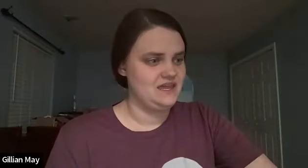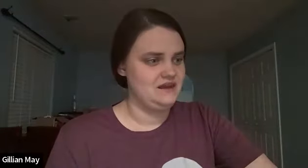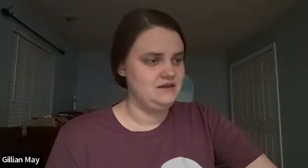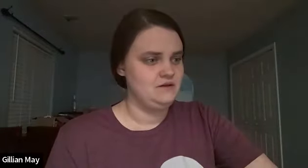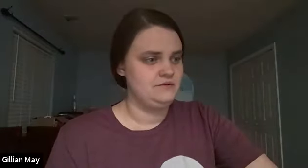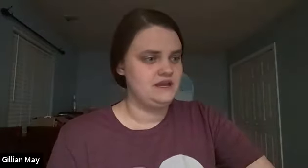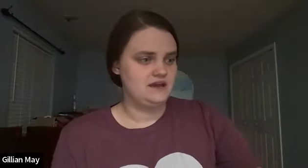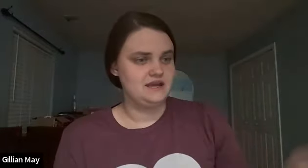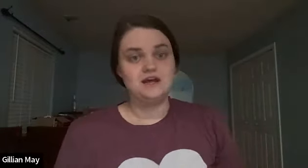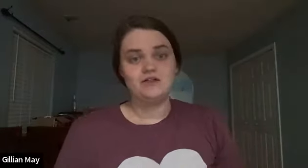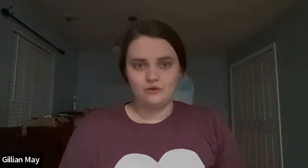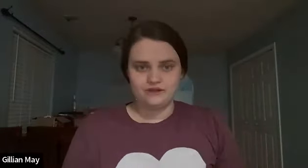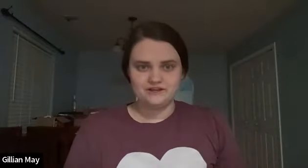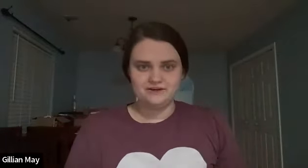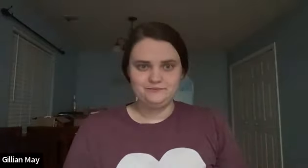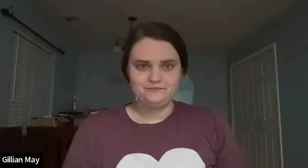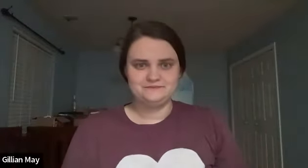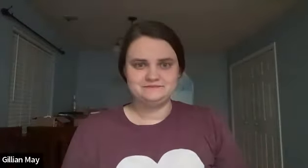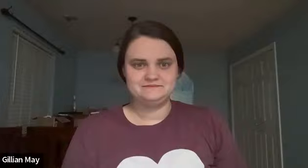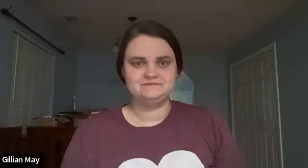then we had lawyer,